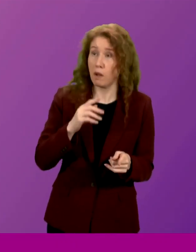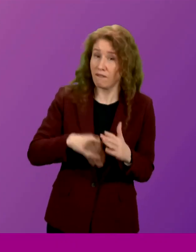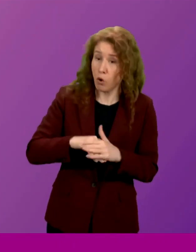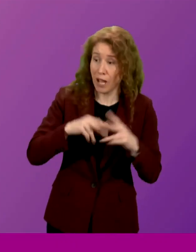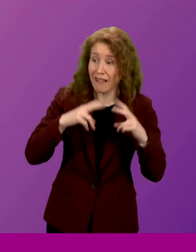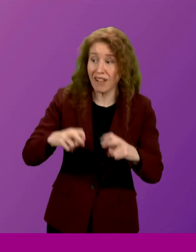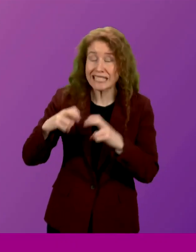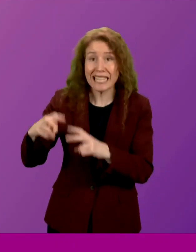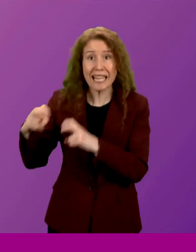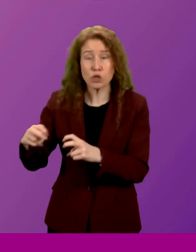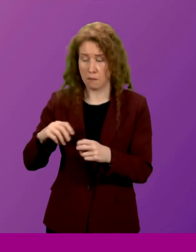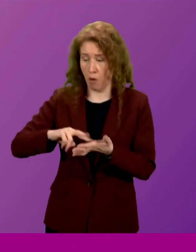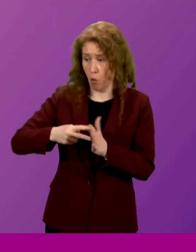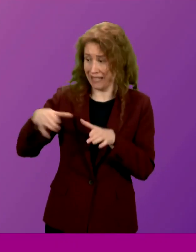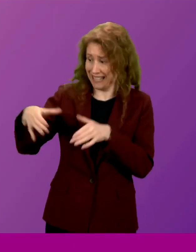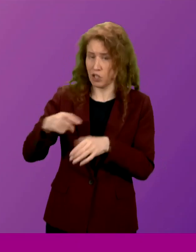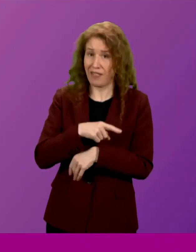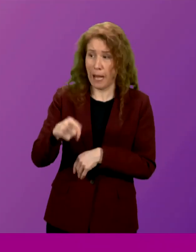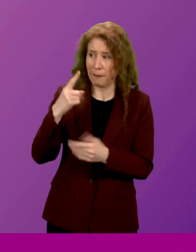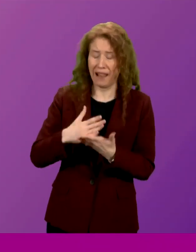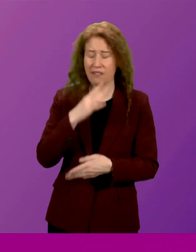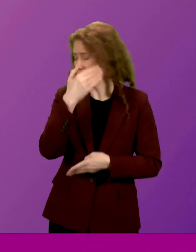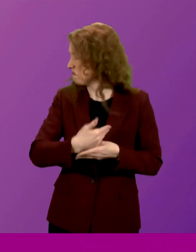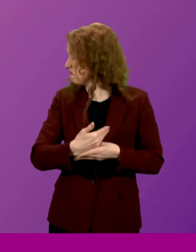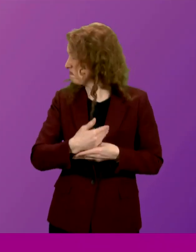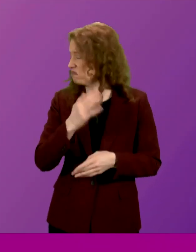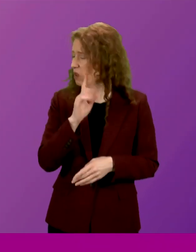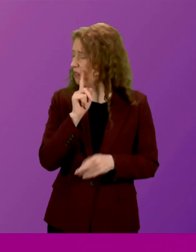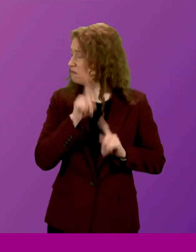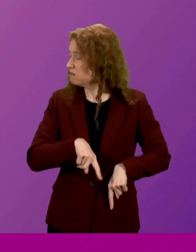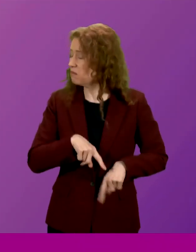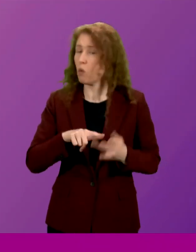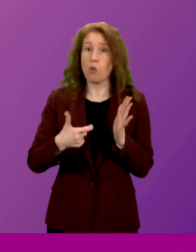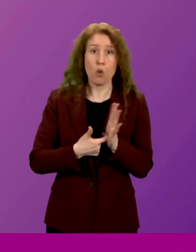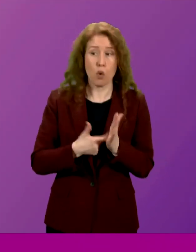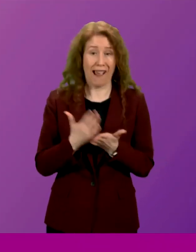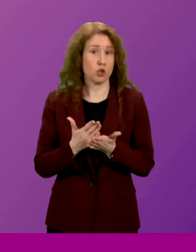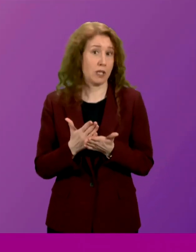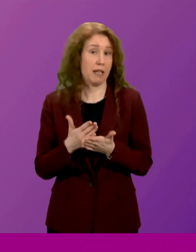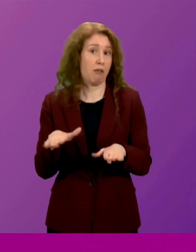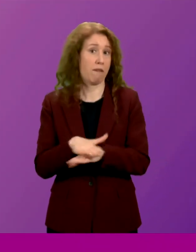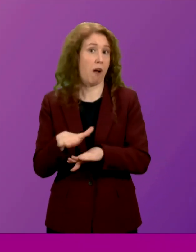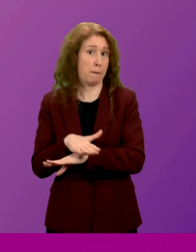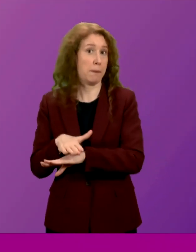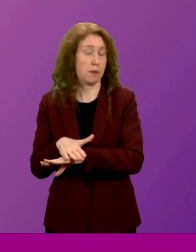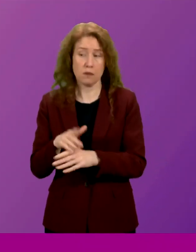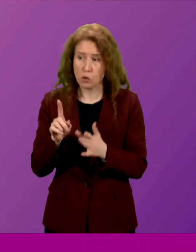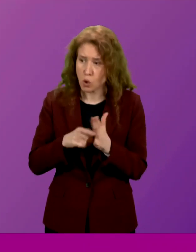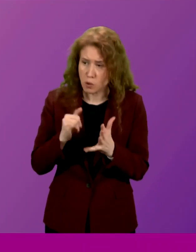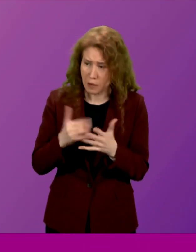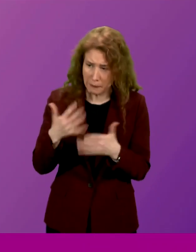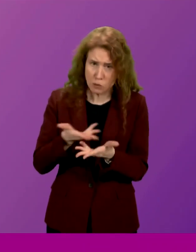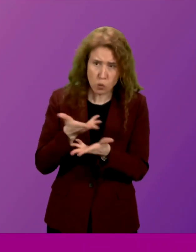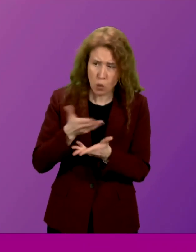investigated by organisations they believe turned a blind eye or even engaged in cover-up. Has John Swinney spoken with